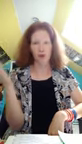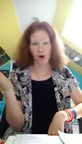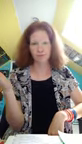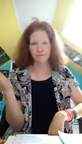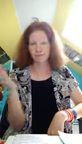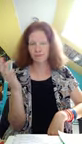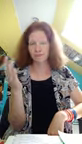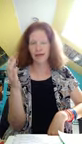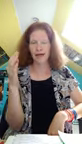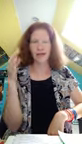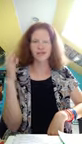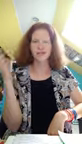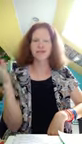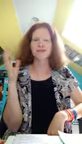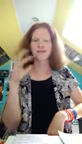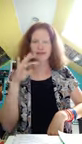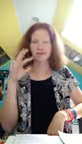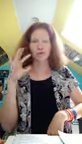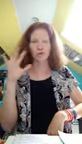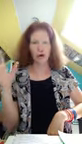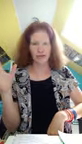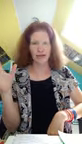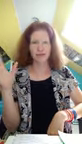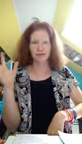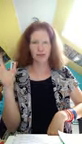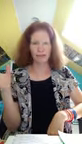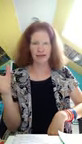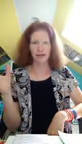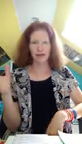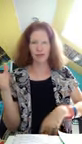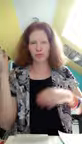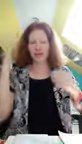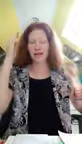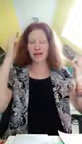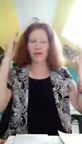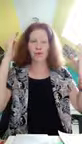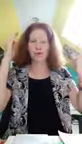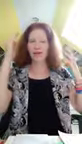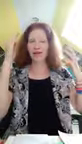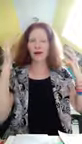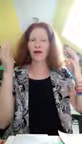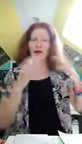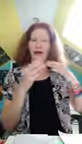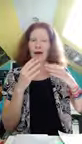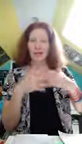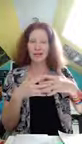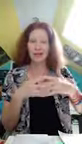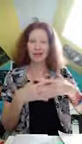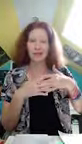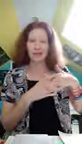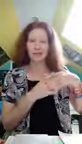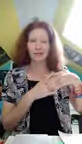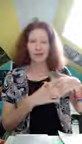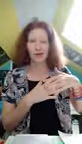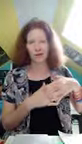ball." It just doesn't process correctly. Your brain and what you hear are not working together. They're not good